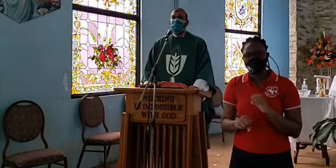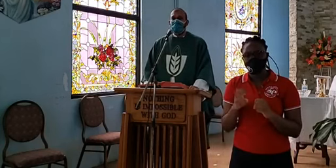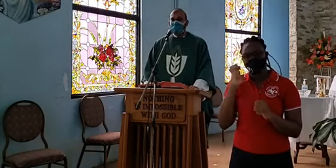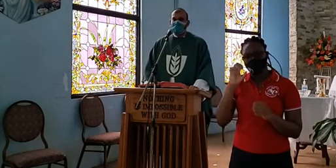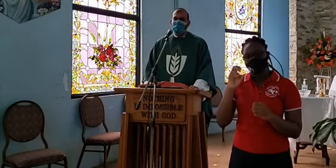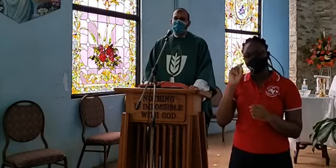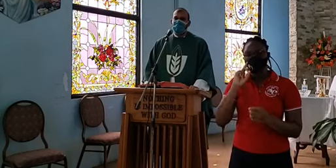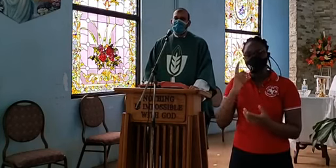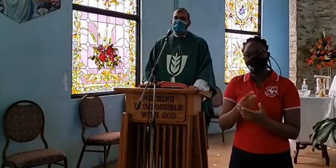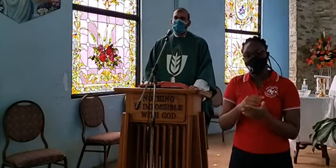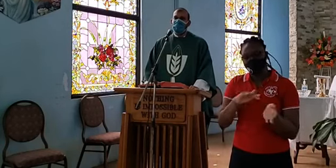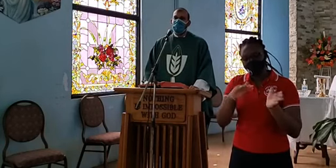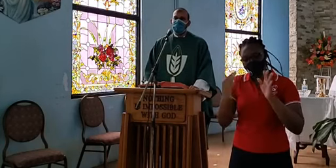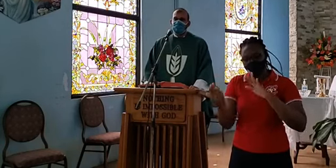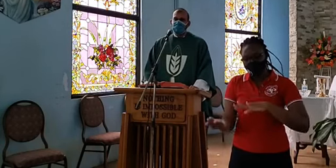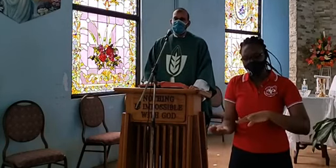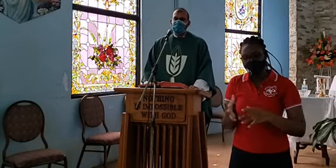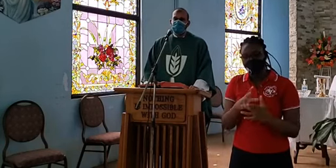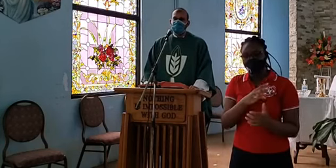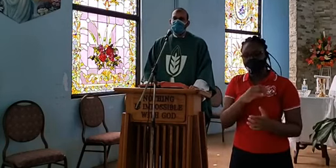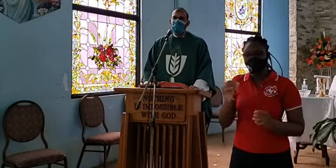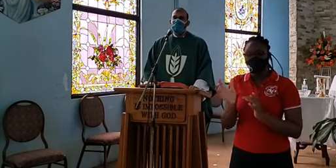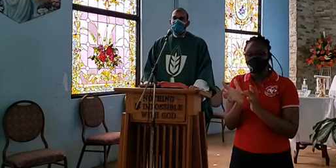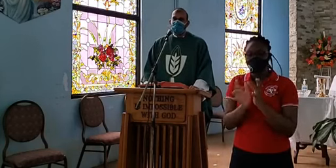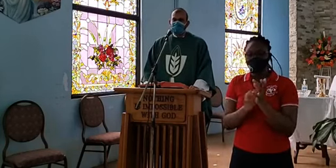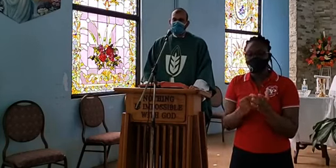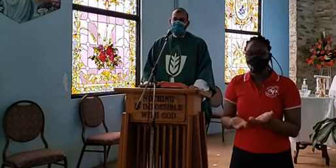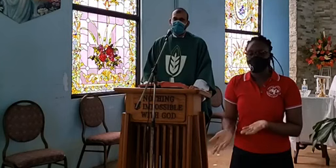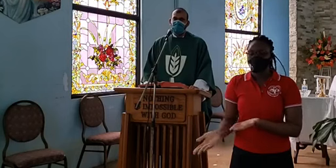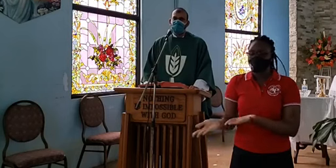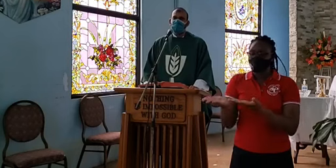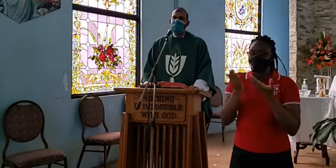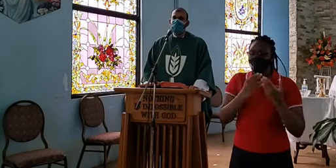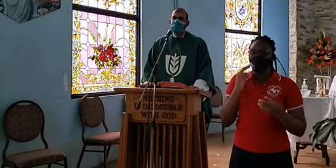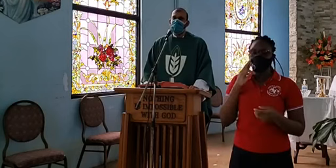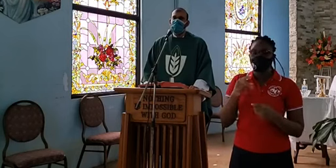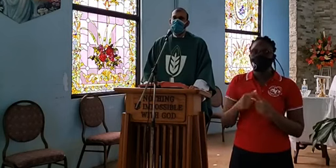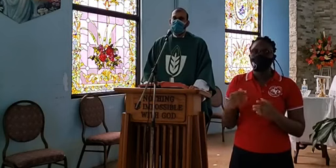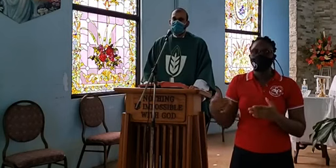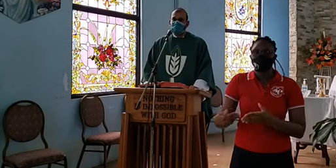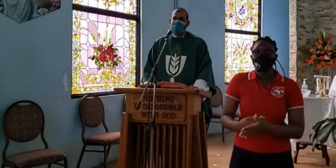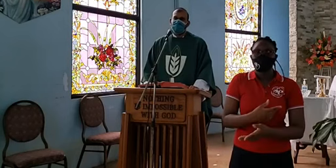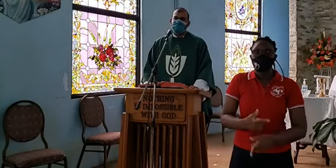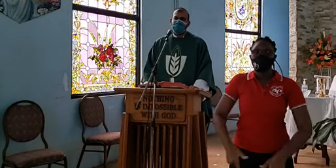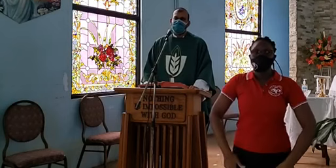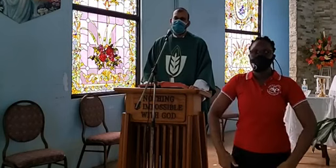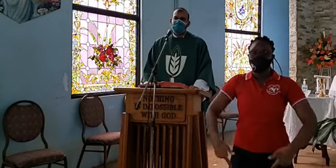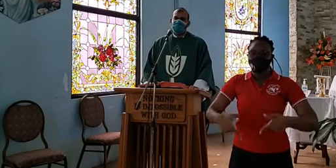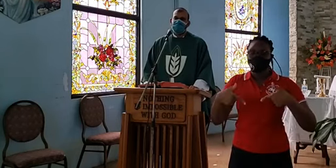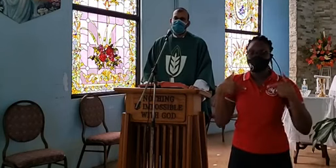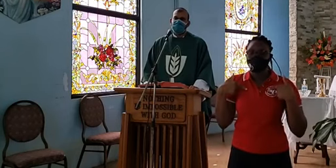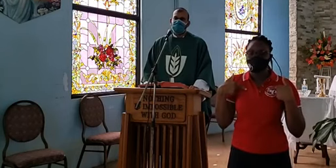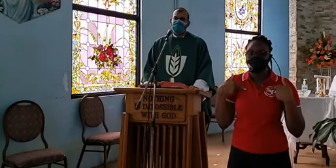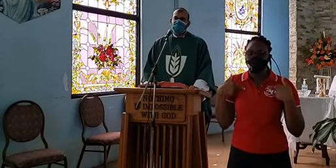daughter died and Jesus brought her to new life.